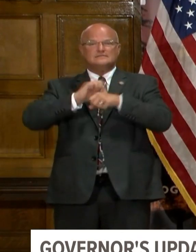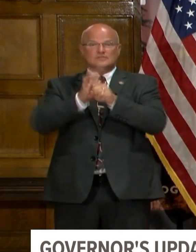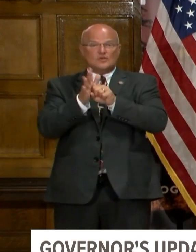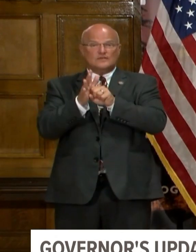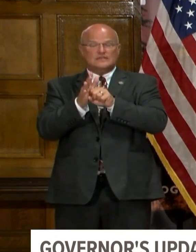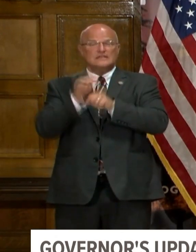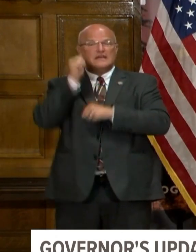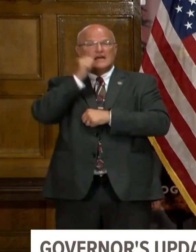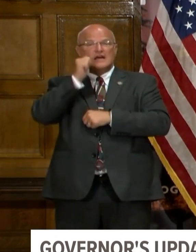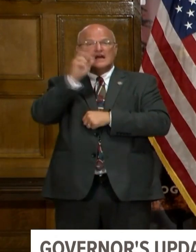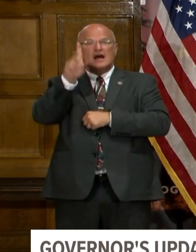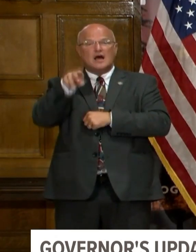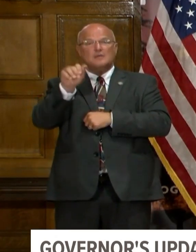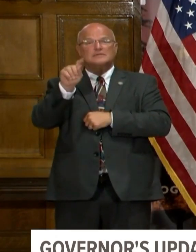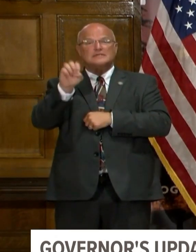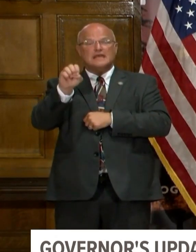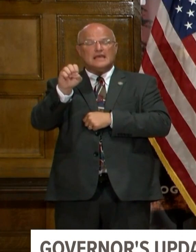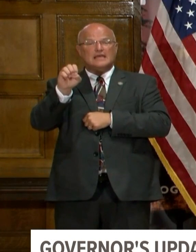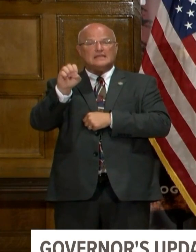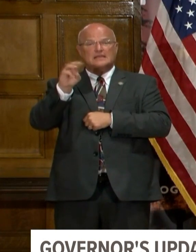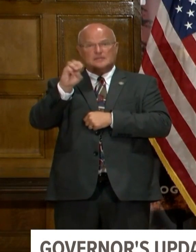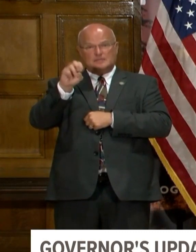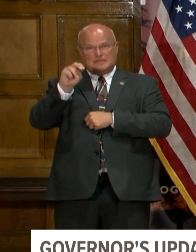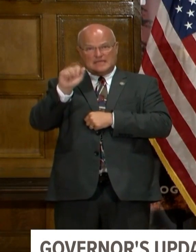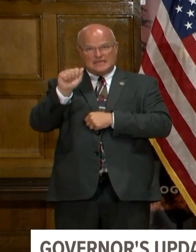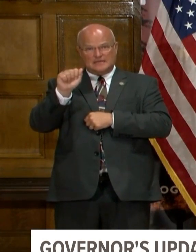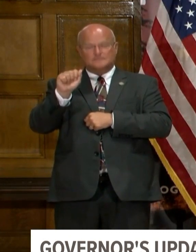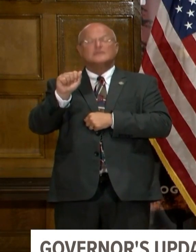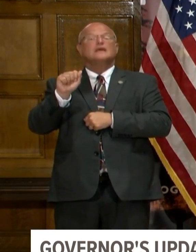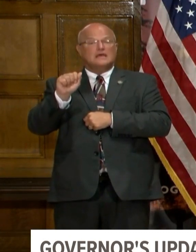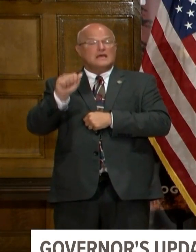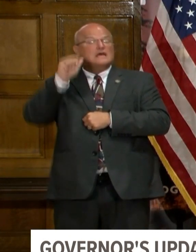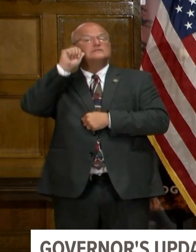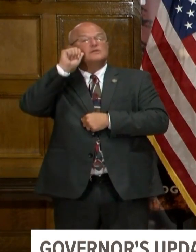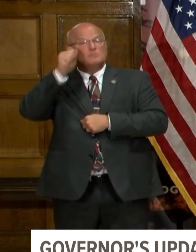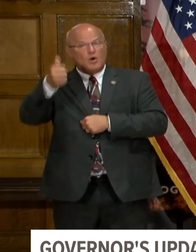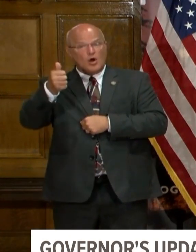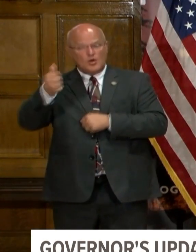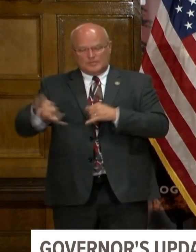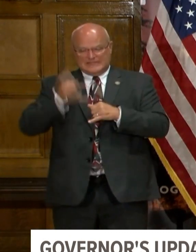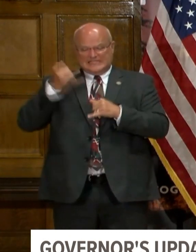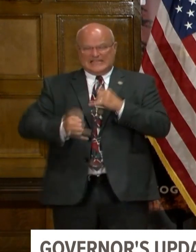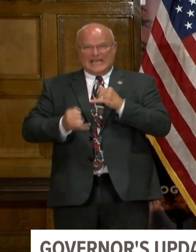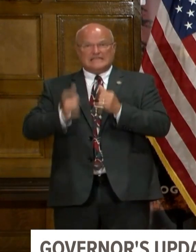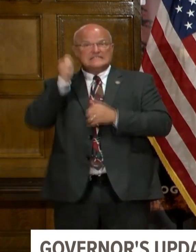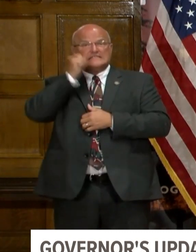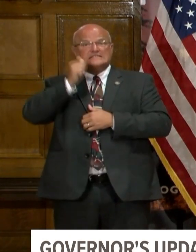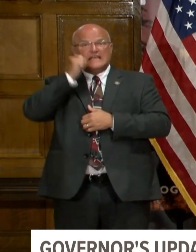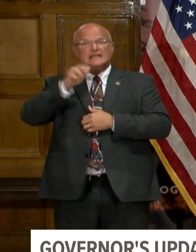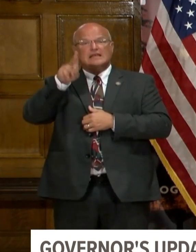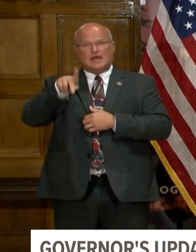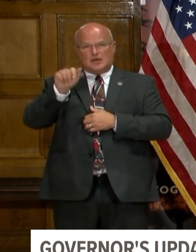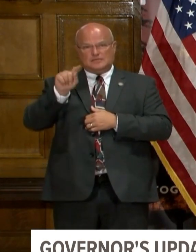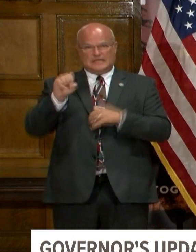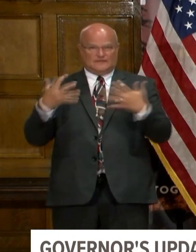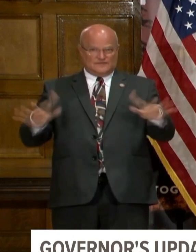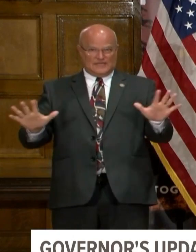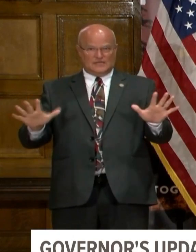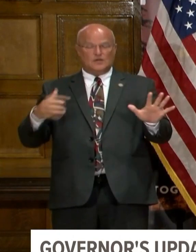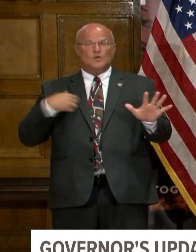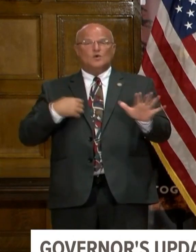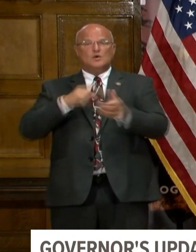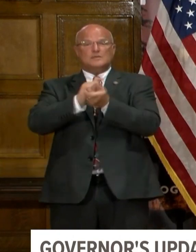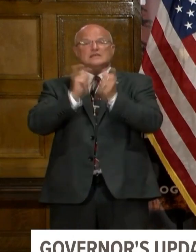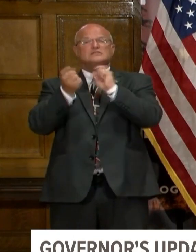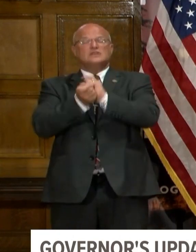tomorrow. And tomorrow, that will be our last daily COVID-19 update. And we'll be